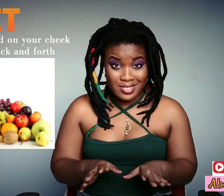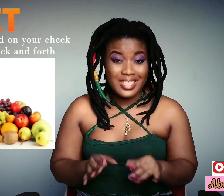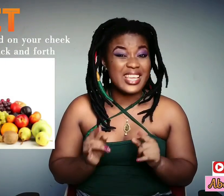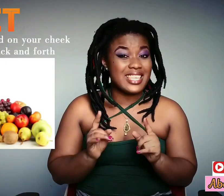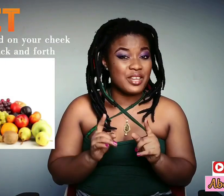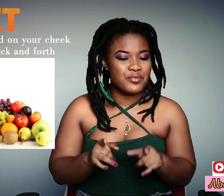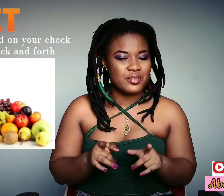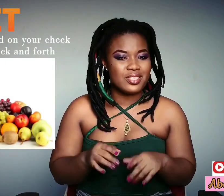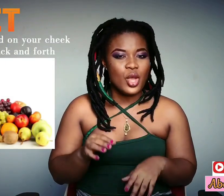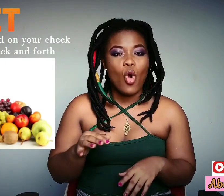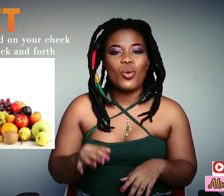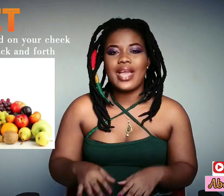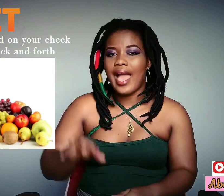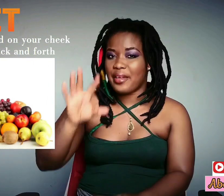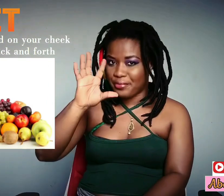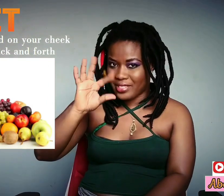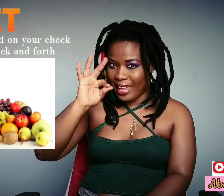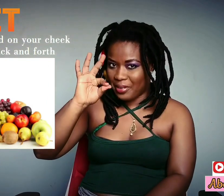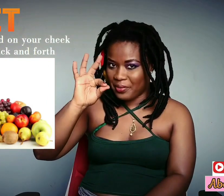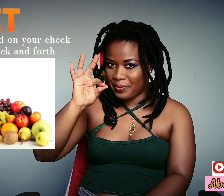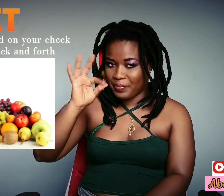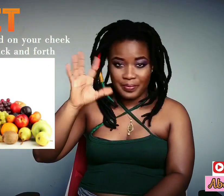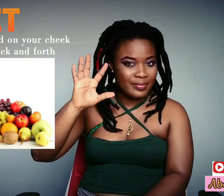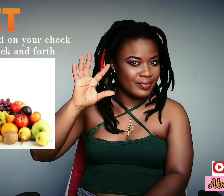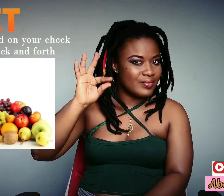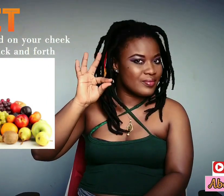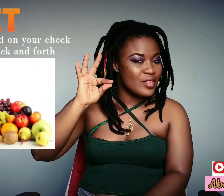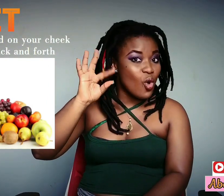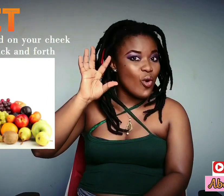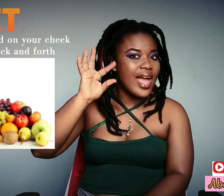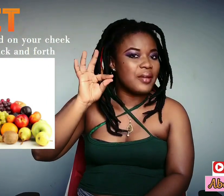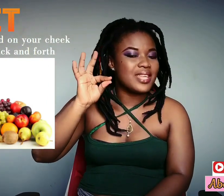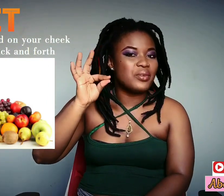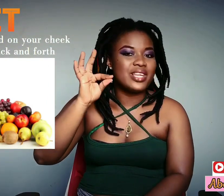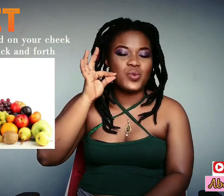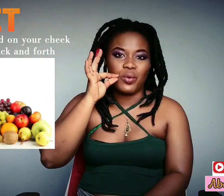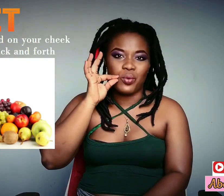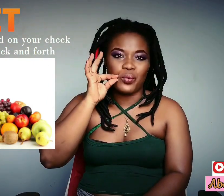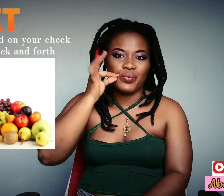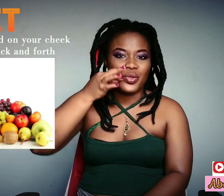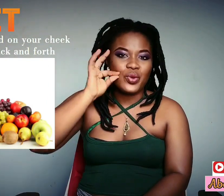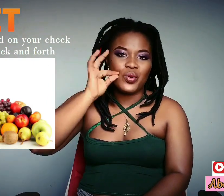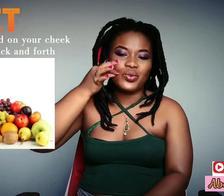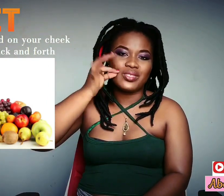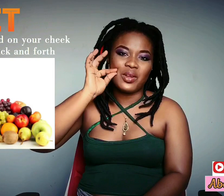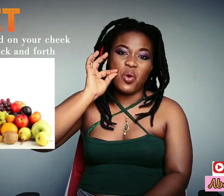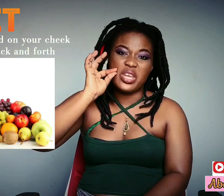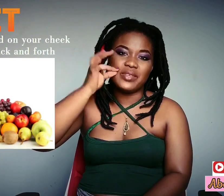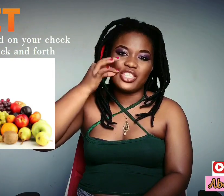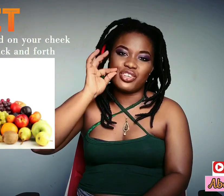fruits send a sign fruits oh yeah F sign oh yeah F sign no this one no there's an ko onim na